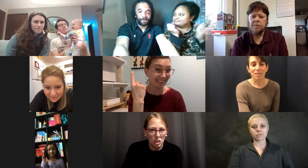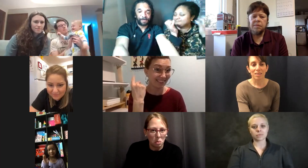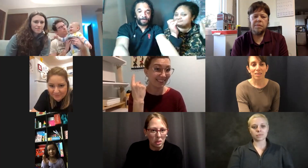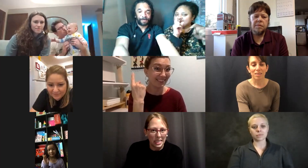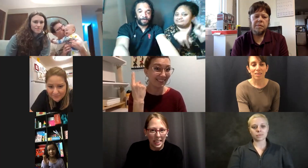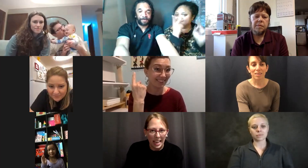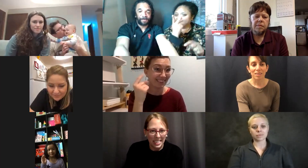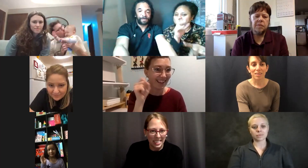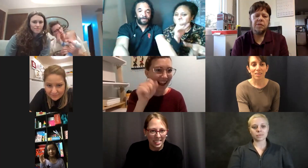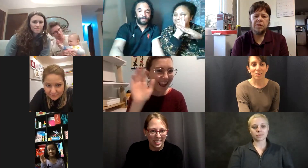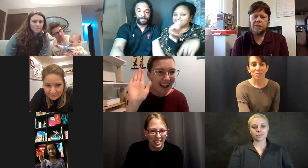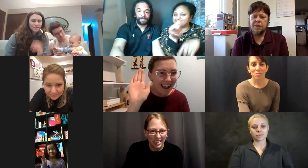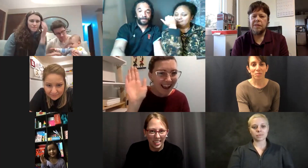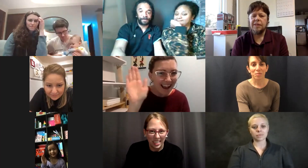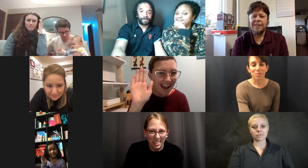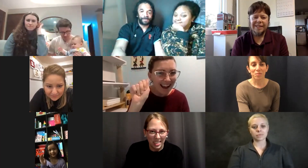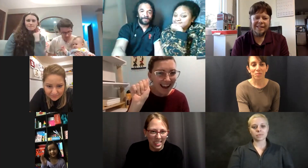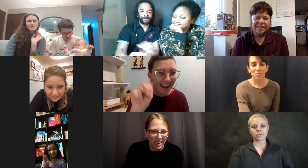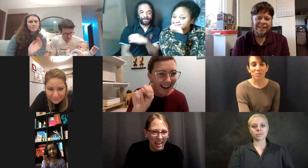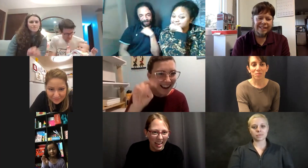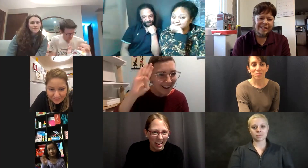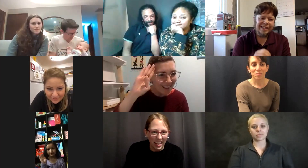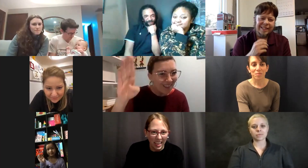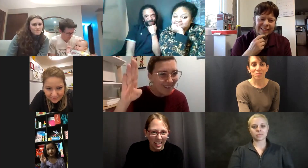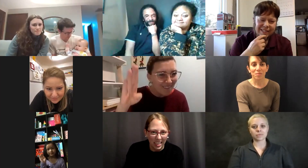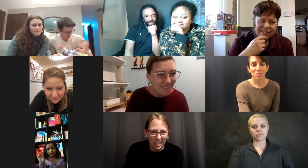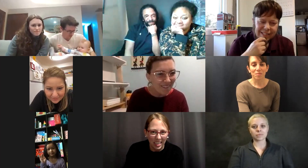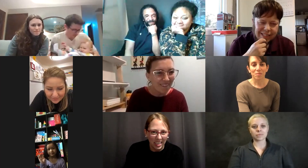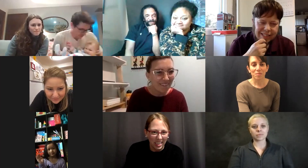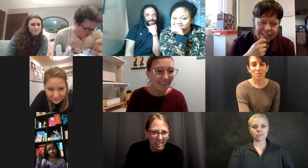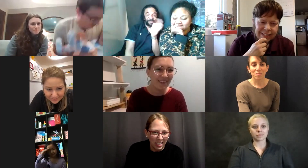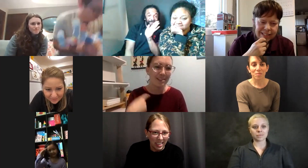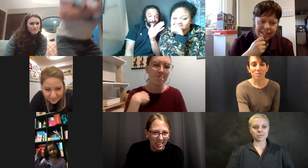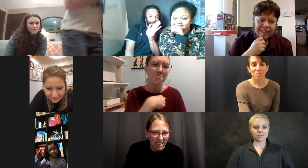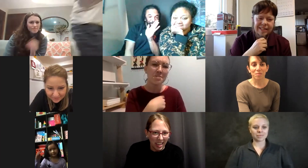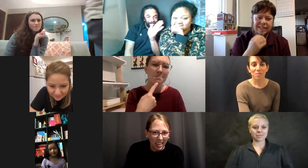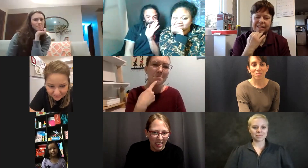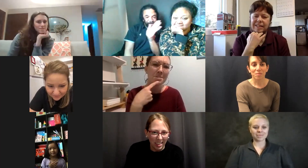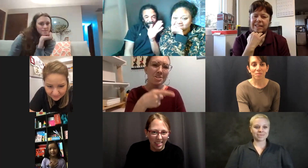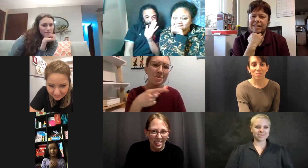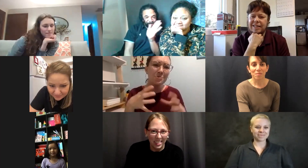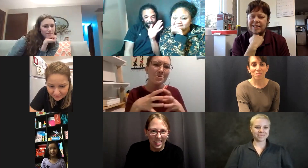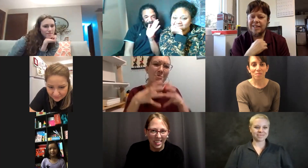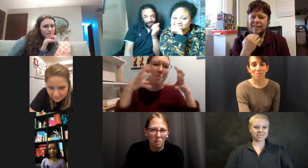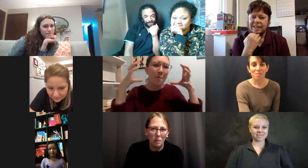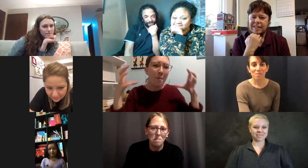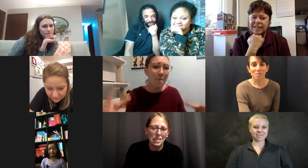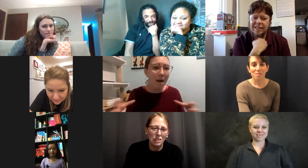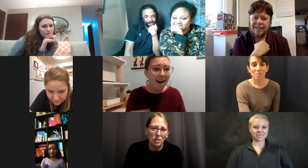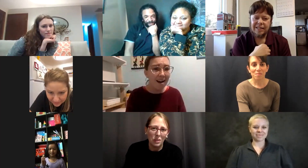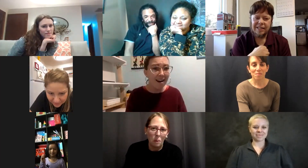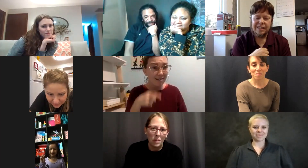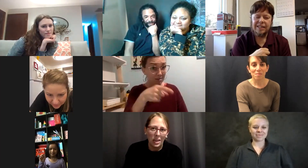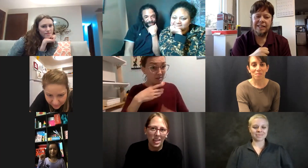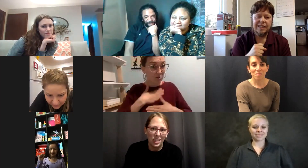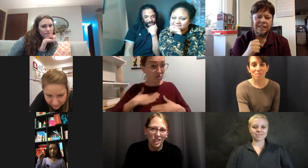there. She was with us last year. She's saying, hi, Anne. Hi there. We